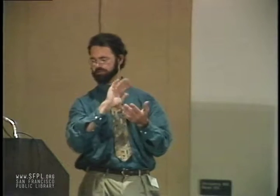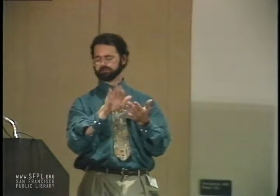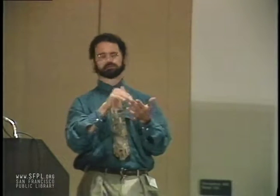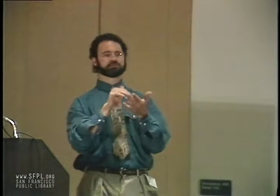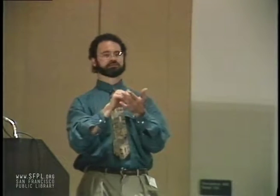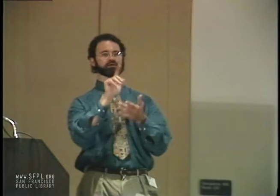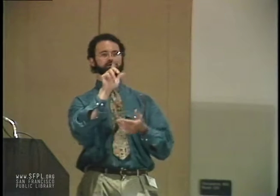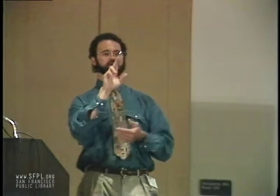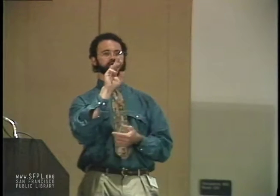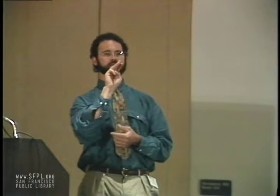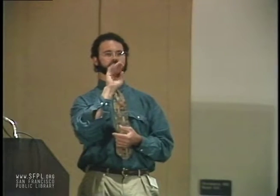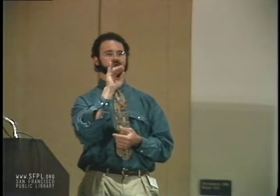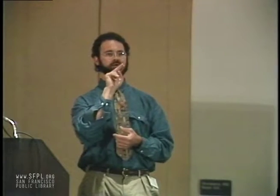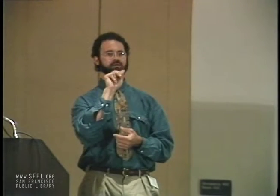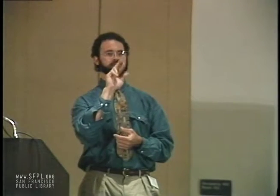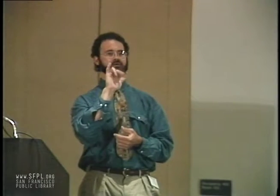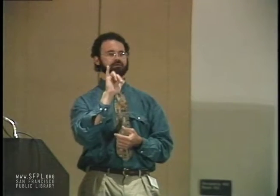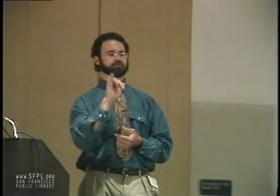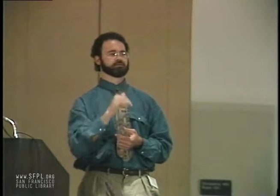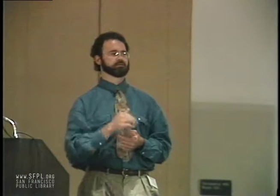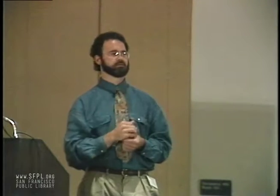around a single luminary.